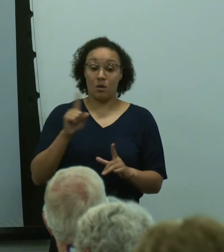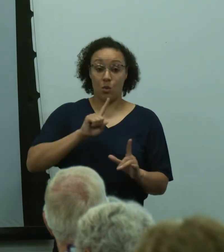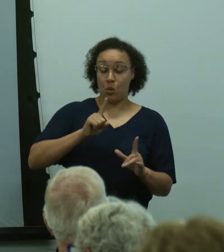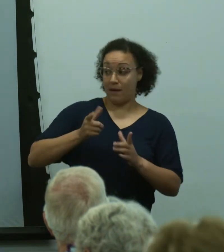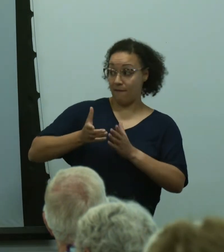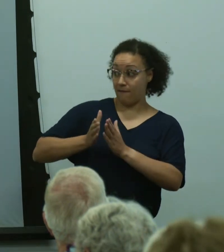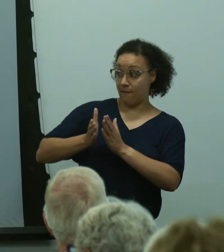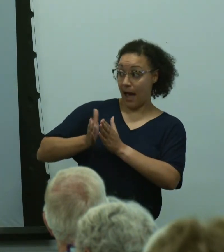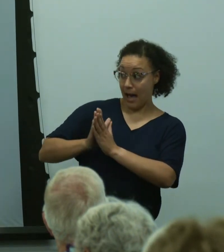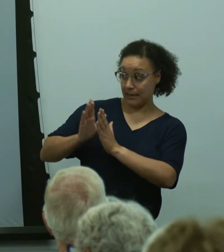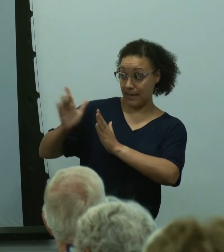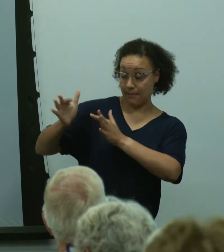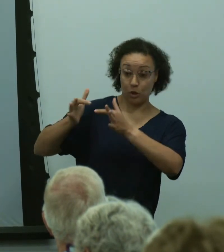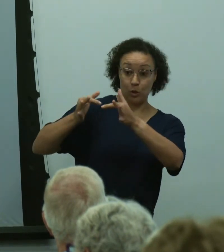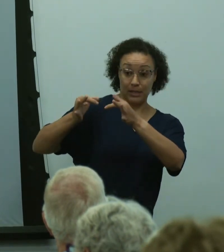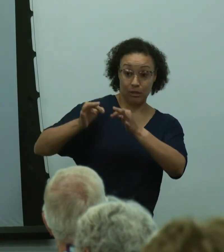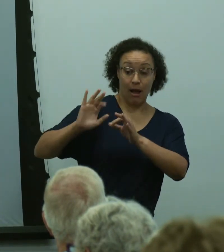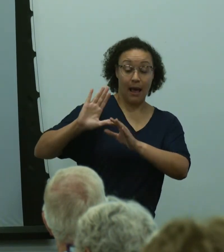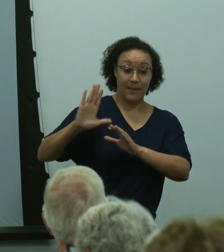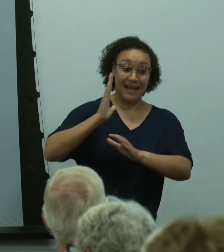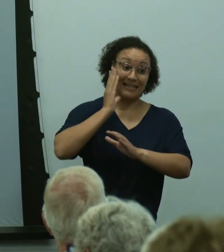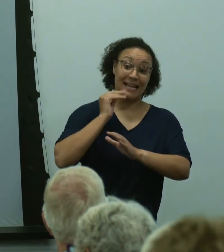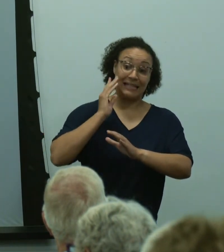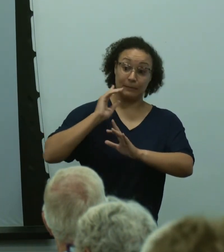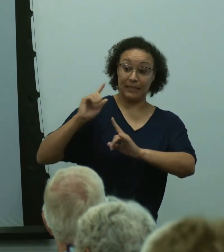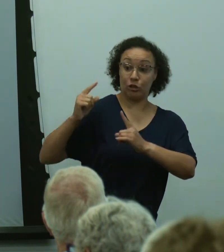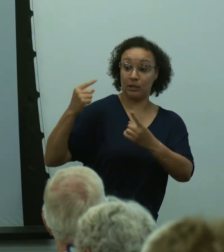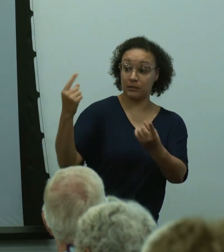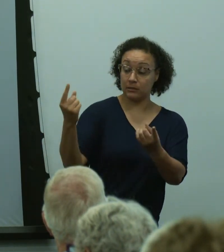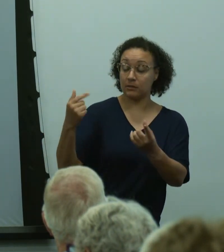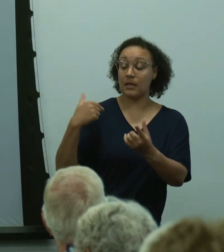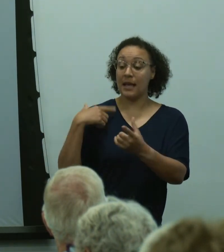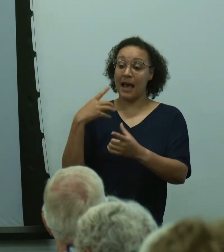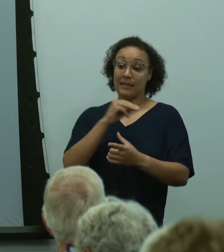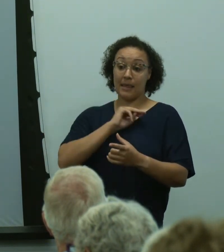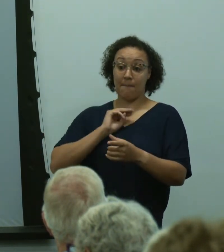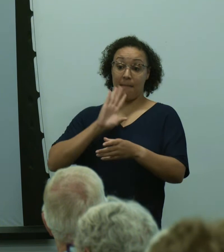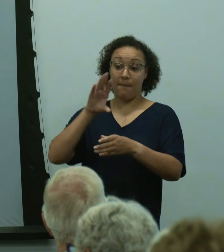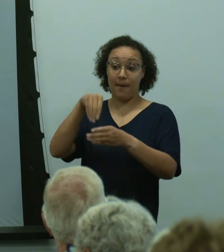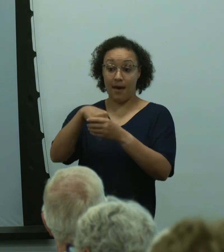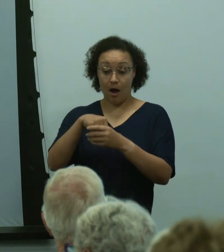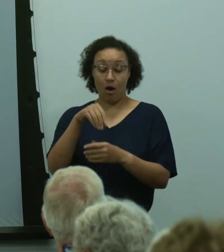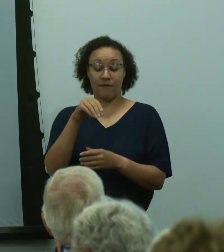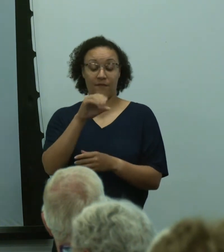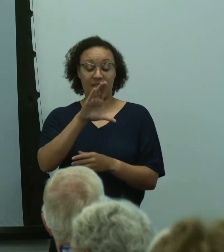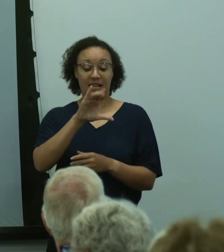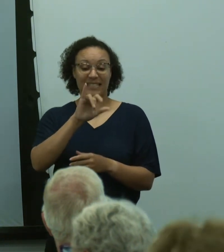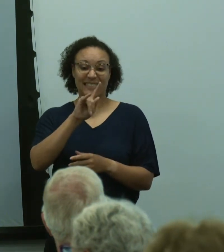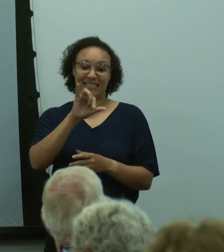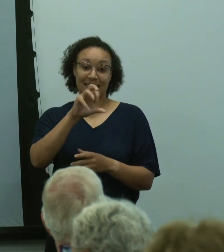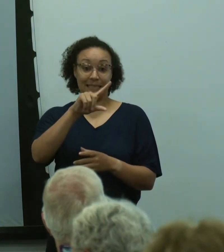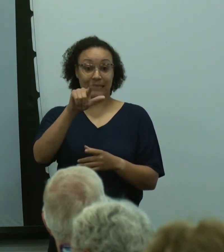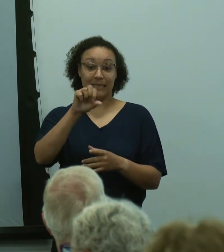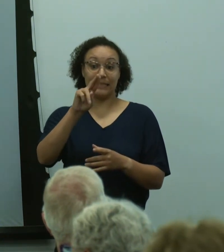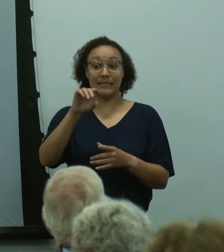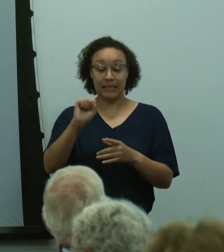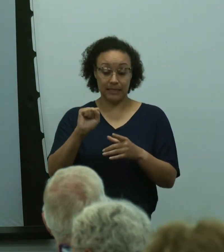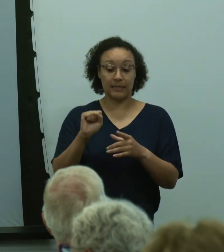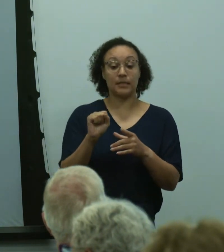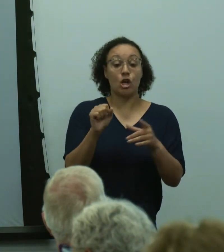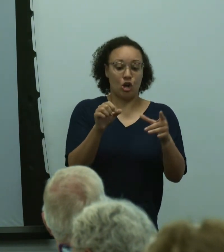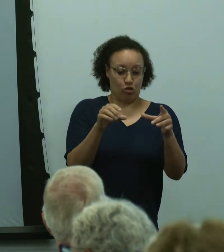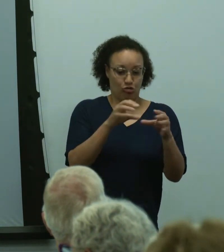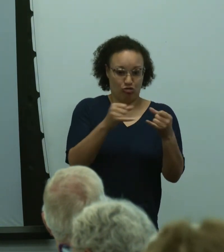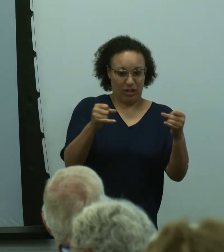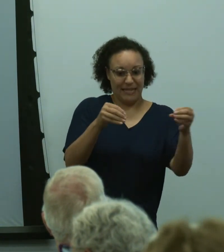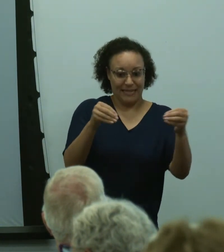provide a description of his experience as a member of the Citizens Redistricting Commission and what insight he has to offer